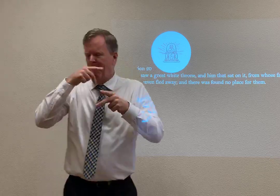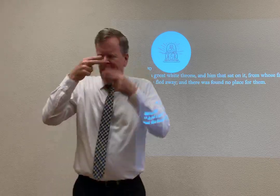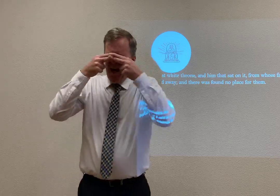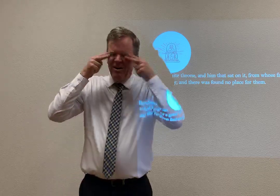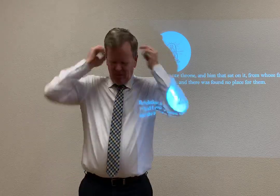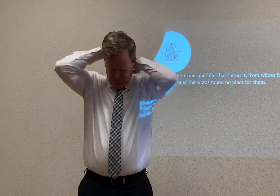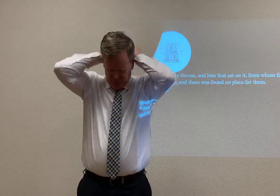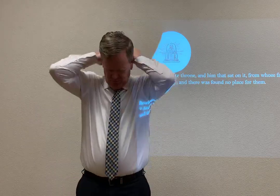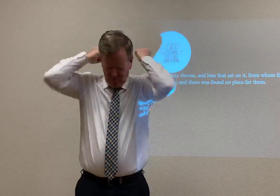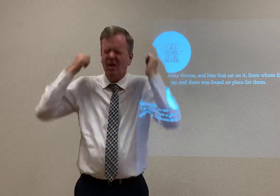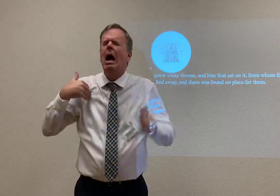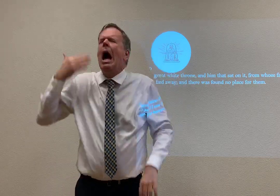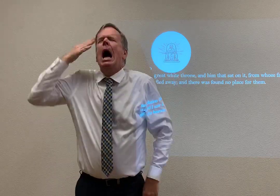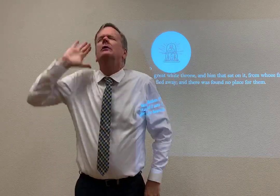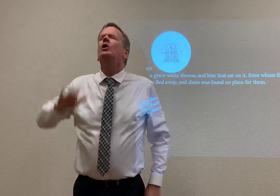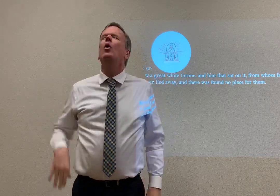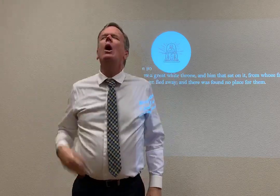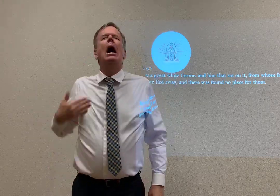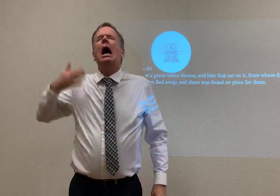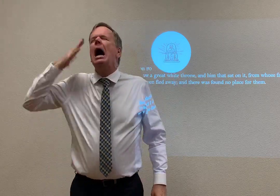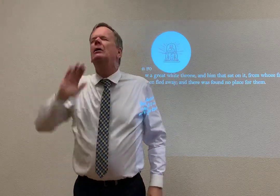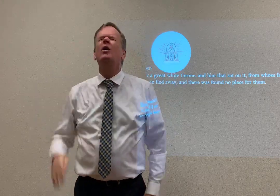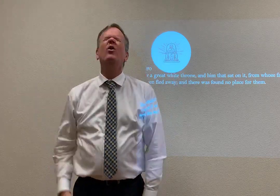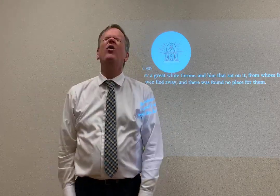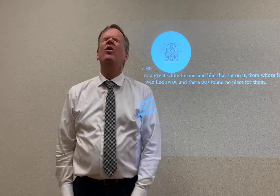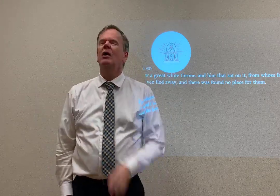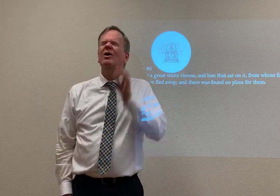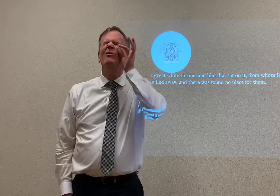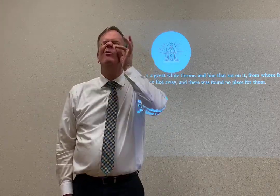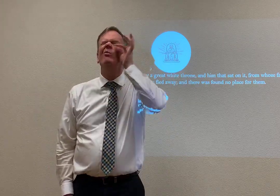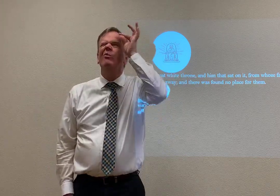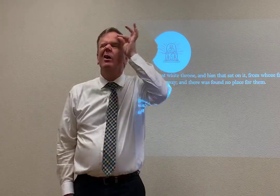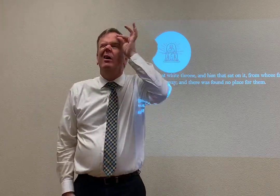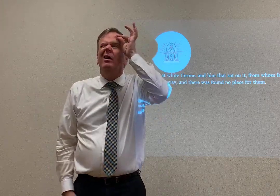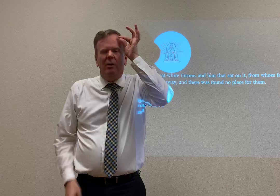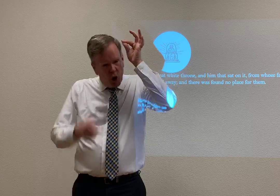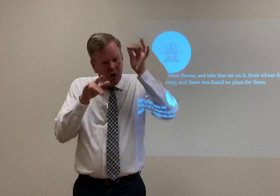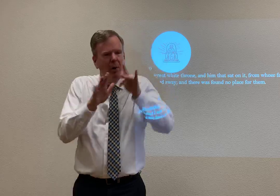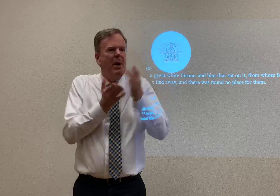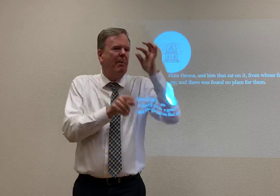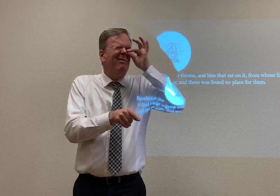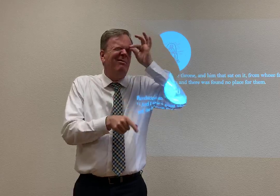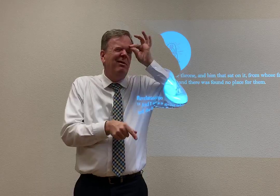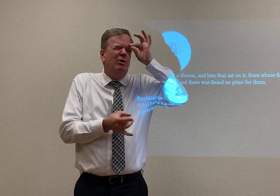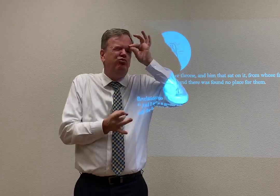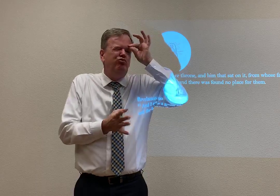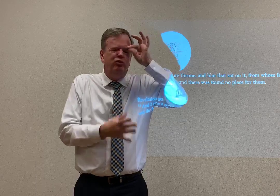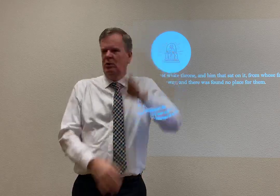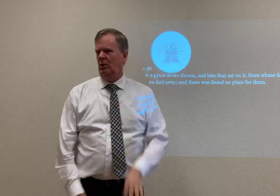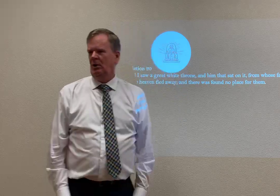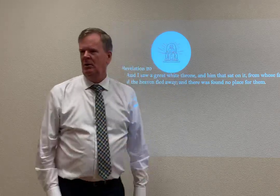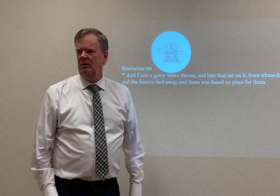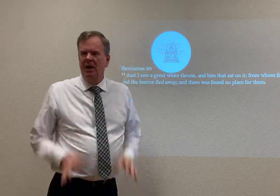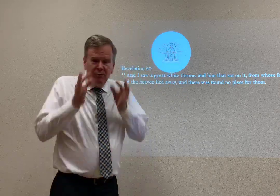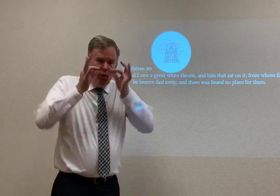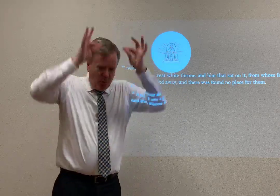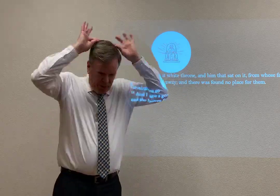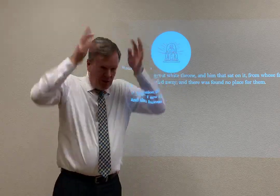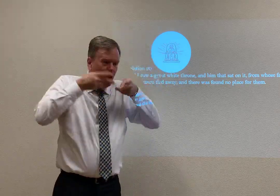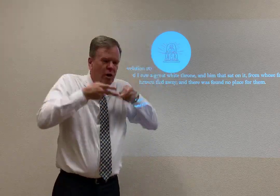A lot of people will try to cover their eyes and maybe blindfold themselves and say, "Well, I didn't know. Well, their Bible tells them so.